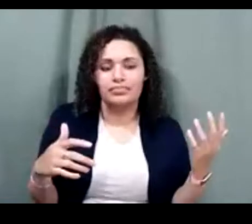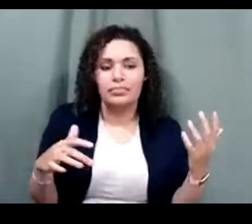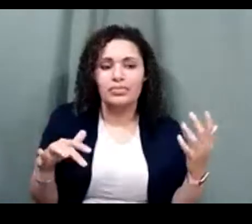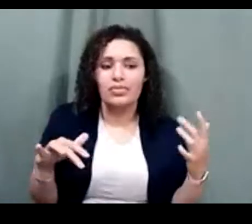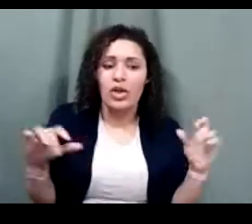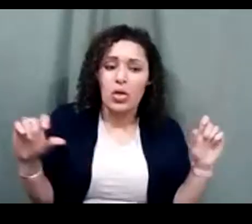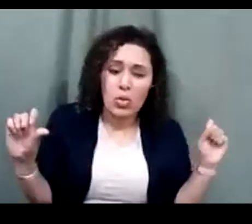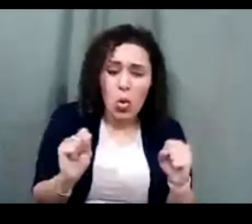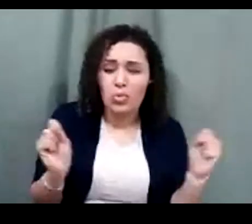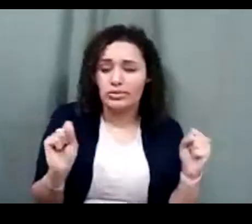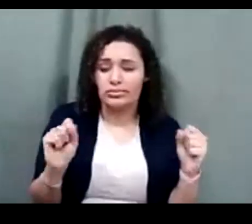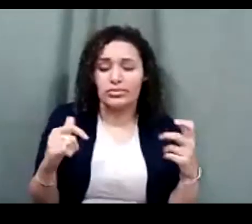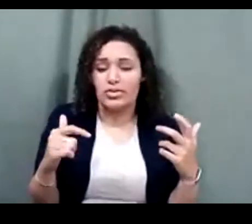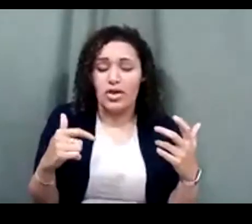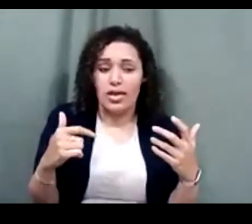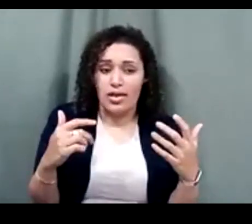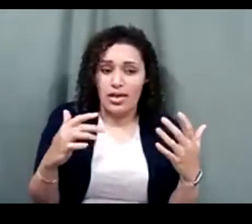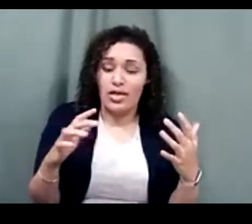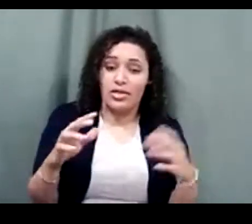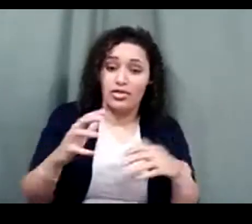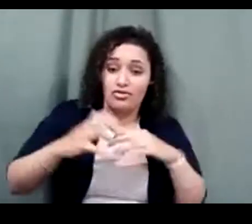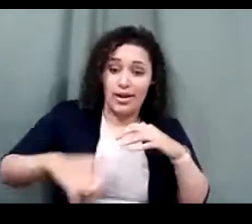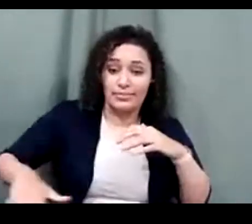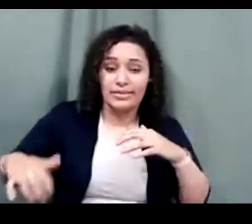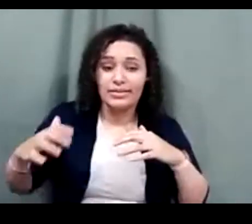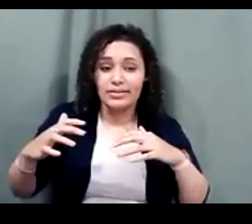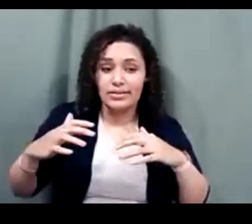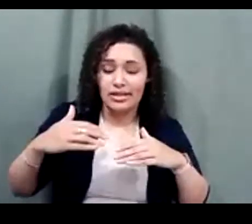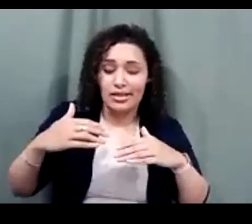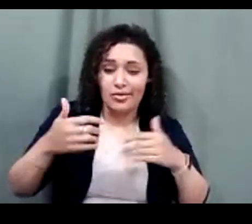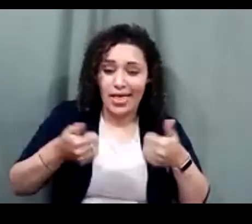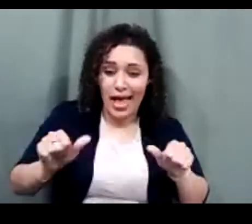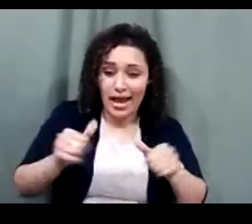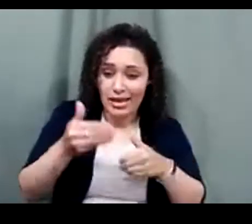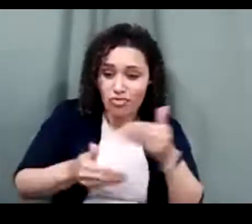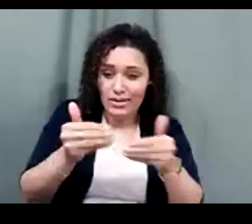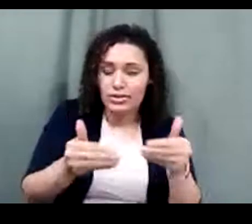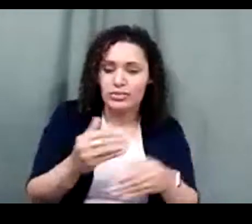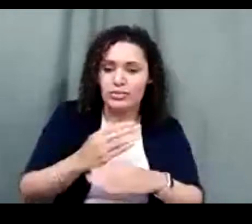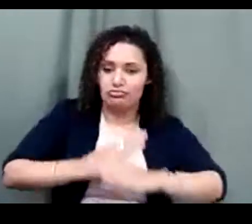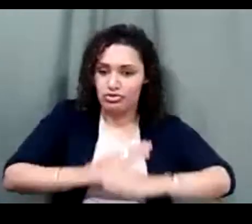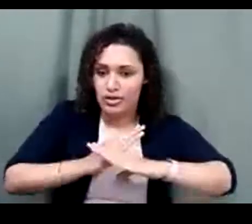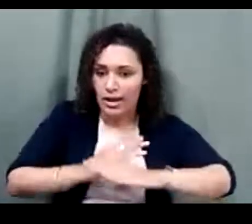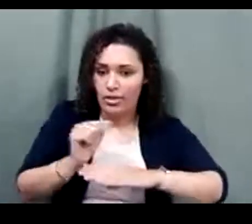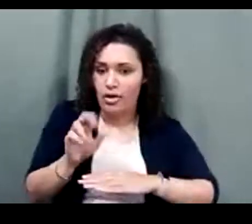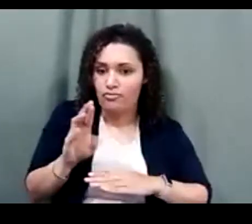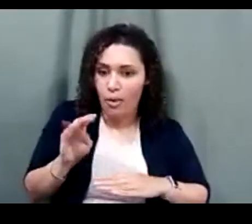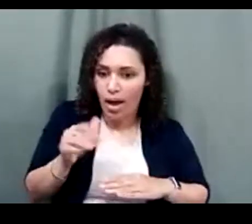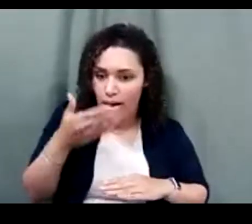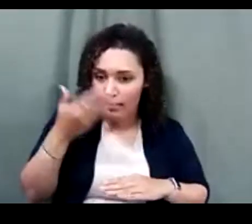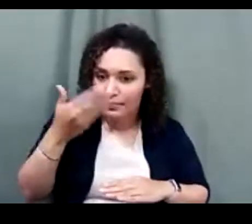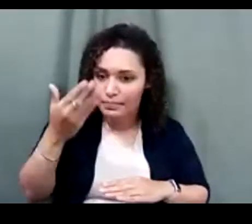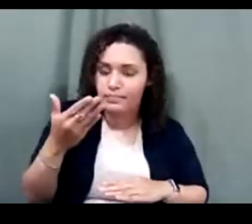colder that the grapes are when we go through any process with them, the more that we protect the aromas, and the more